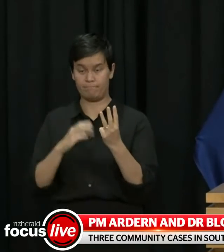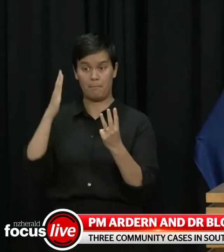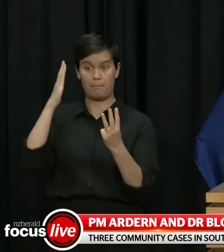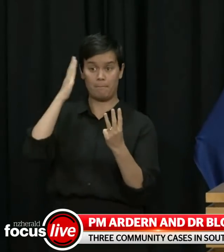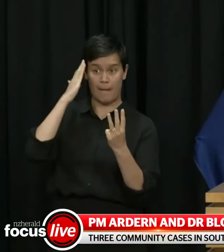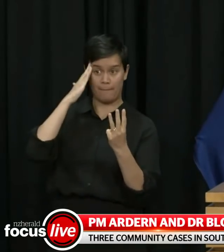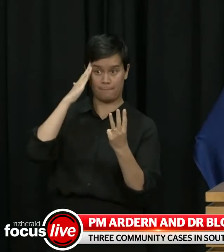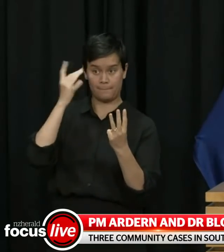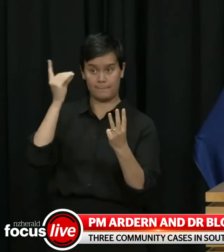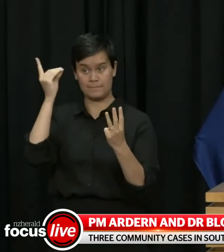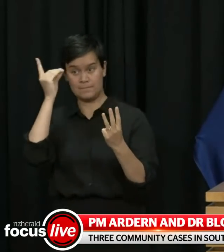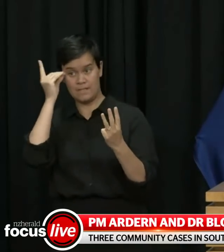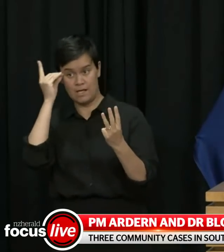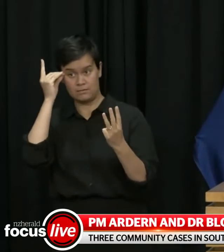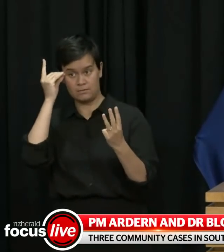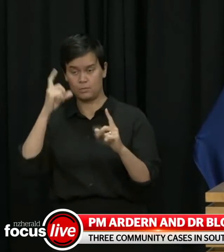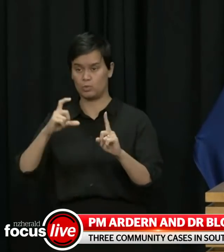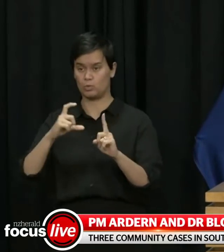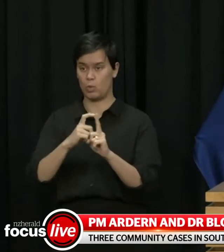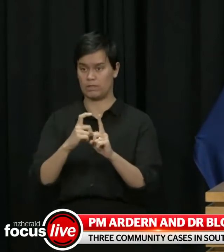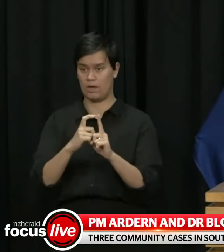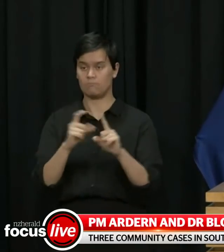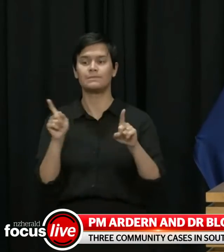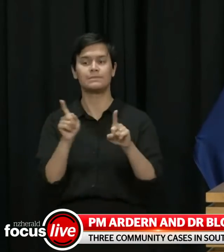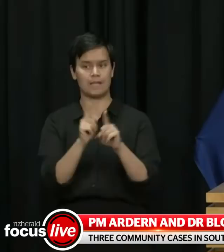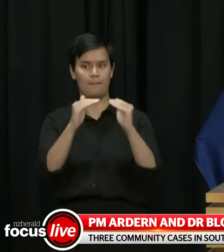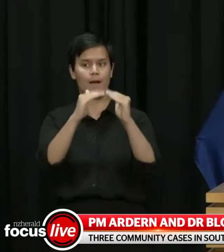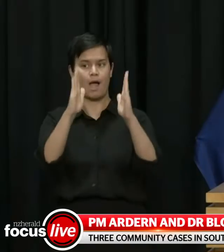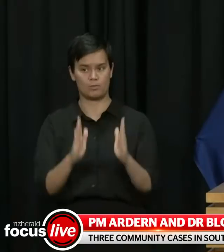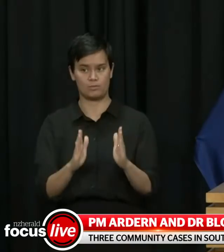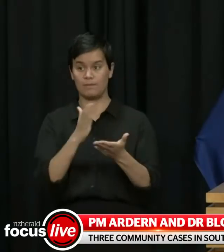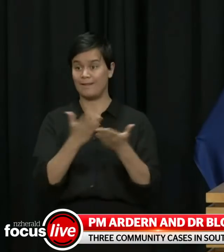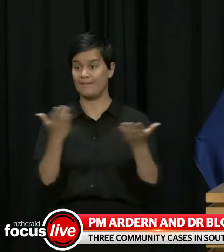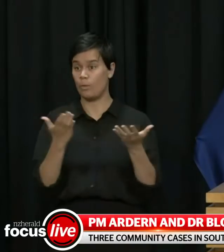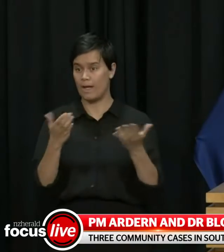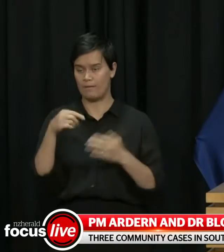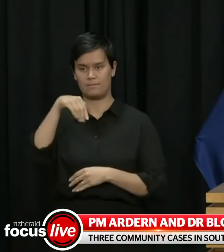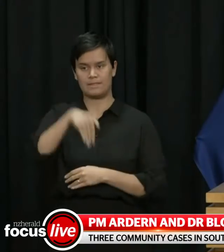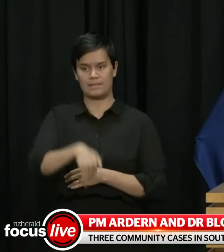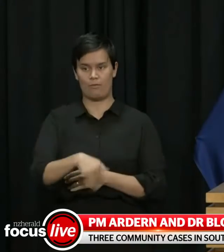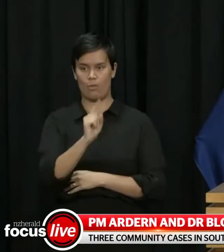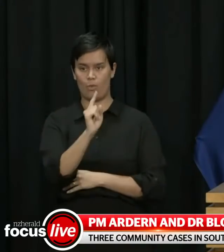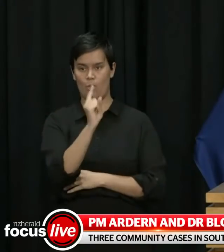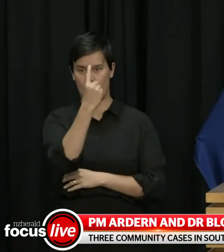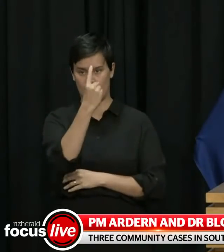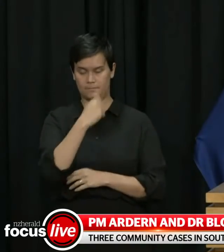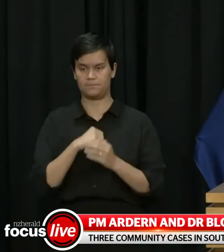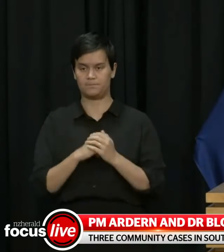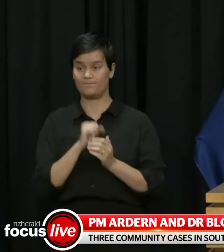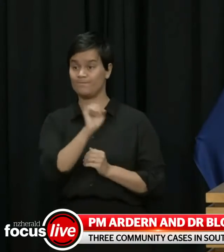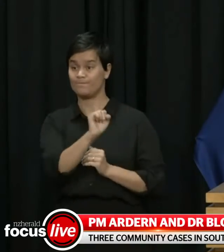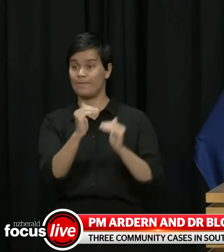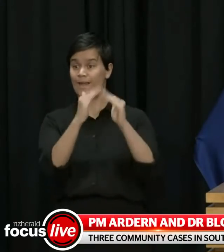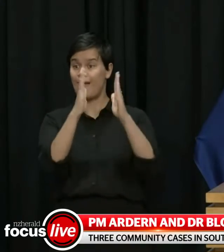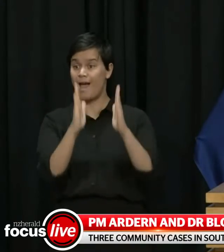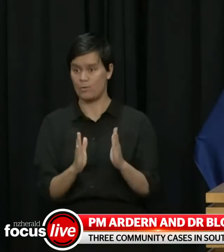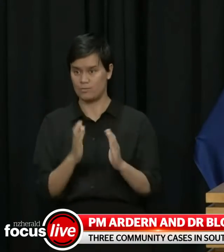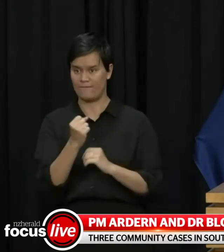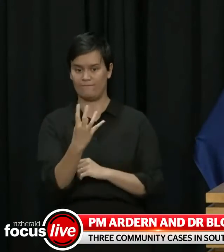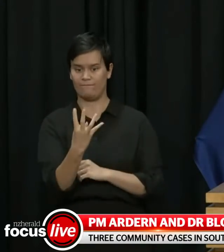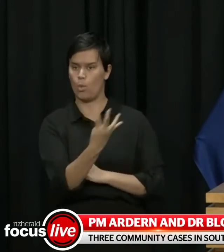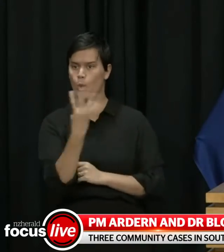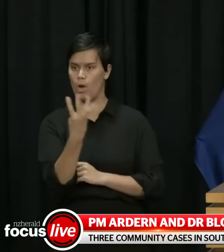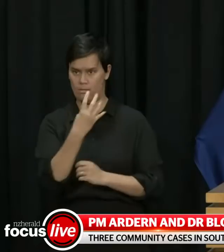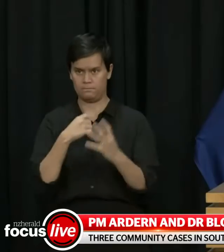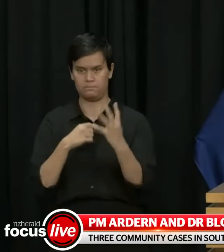mother, father and daughter from one household in South Auckland. There is one other household member who has symptoms